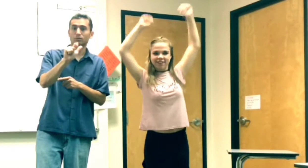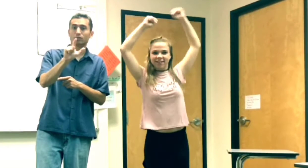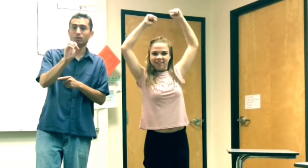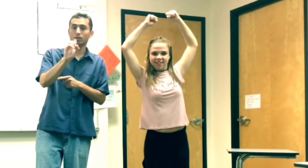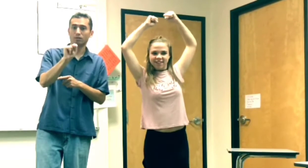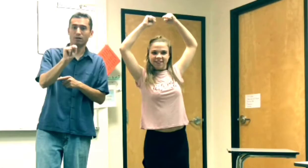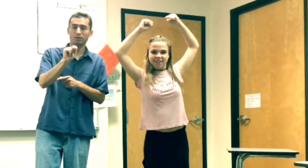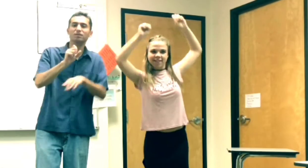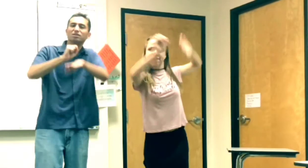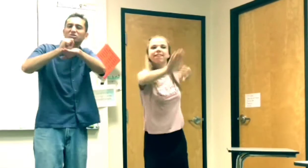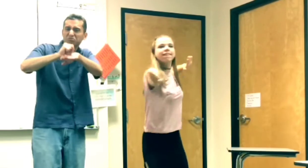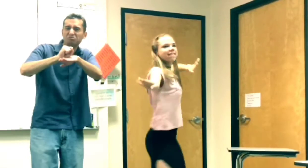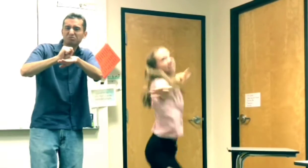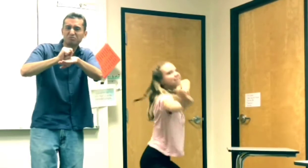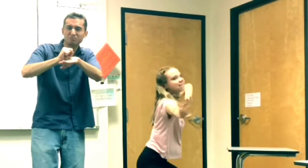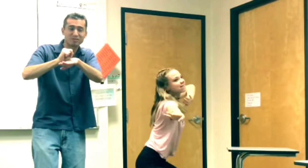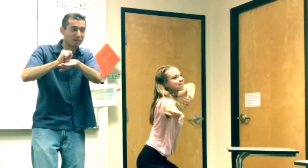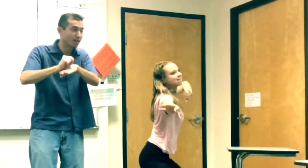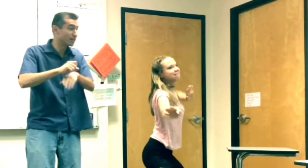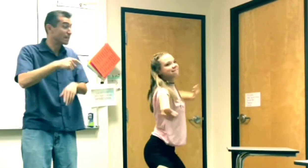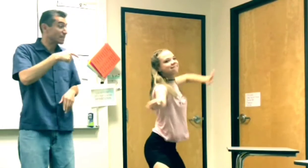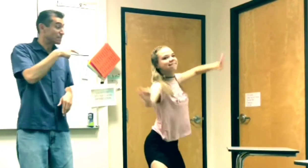Surf's a lot. Yep, that's me. The surfboard.